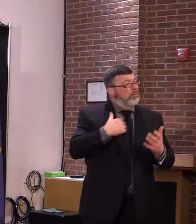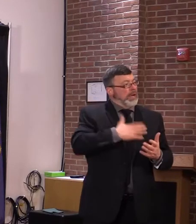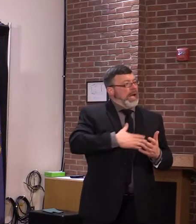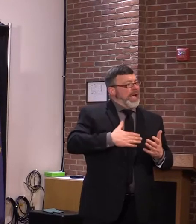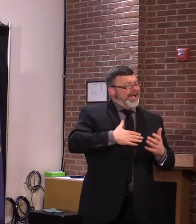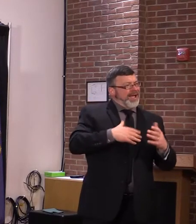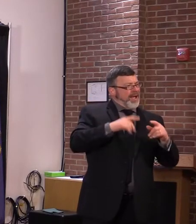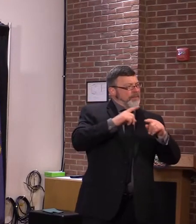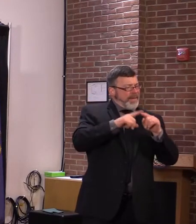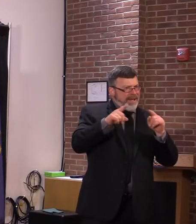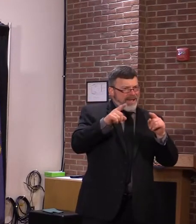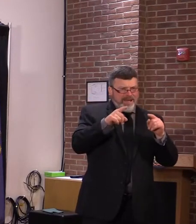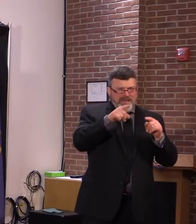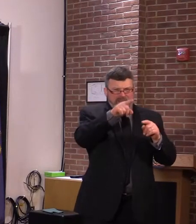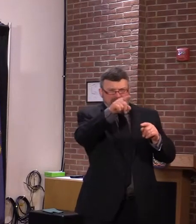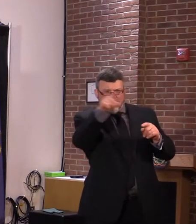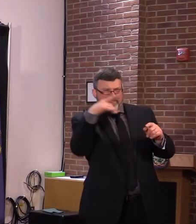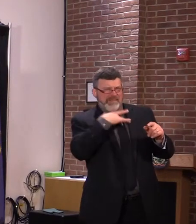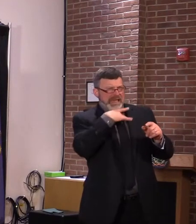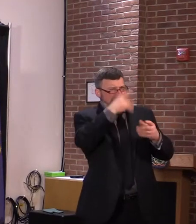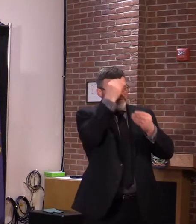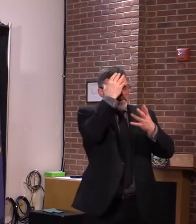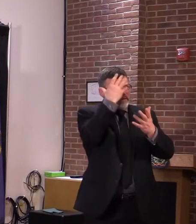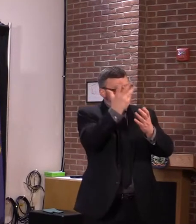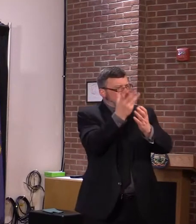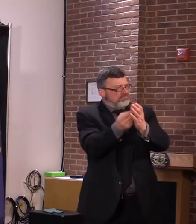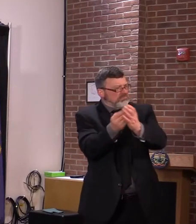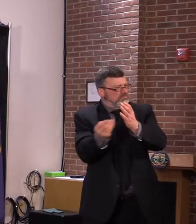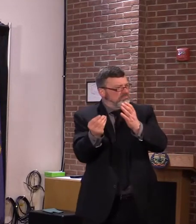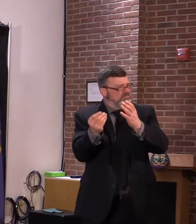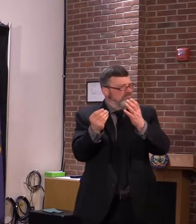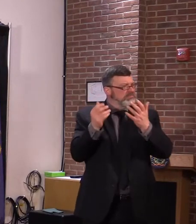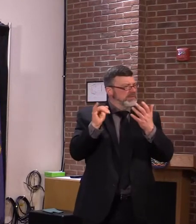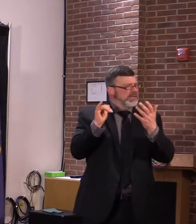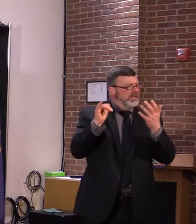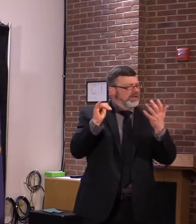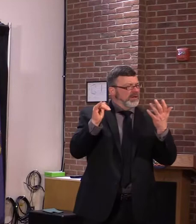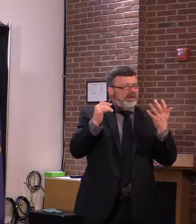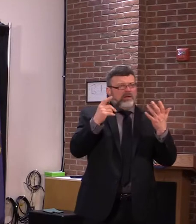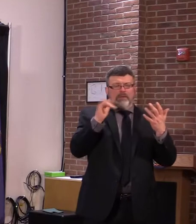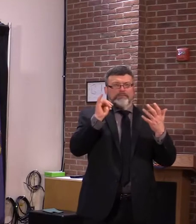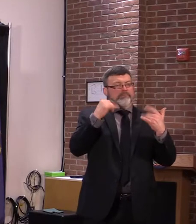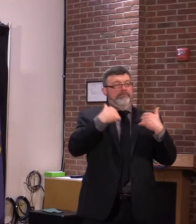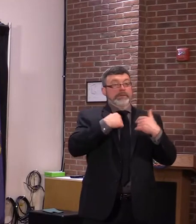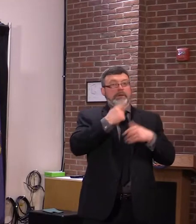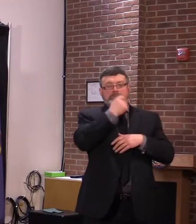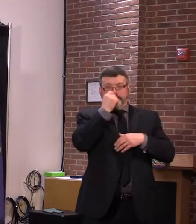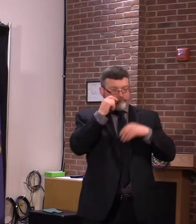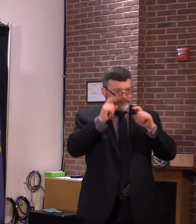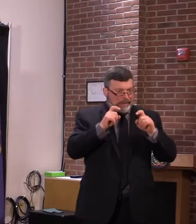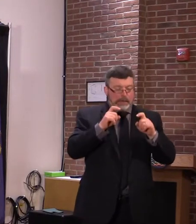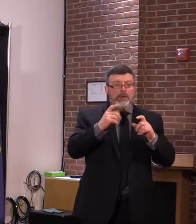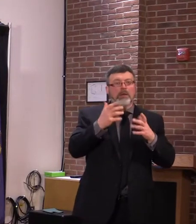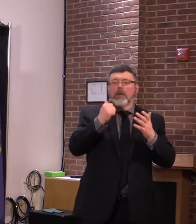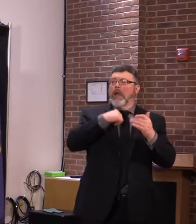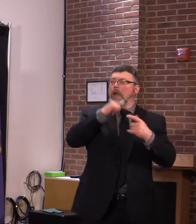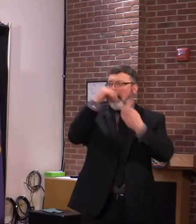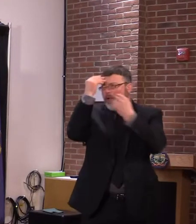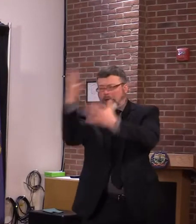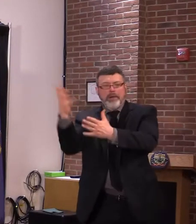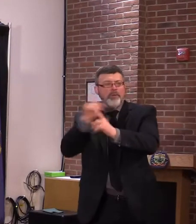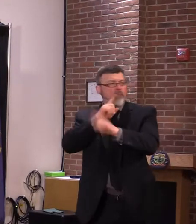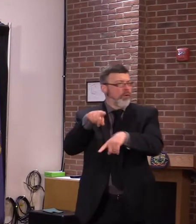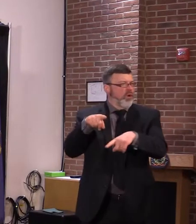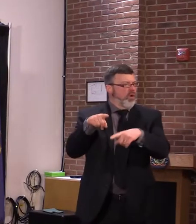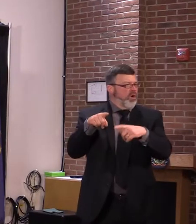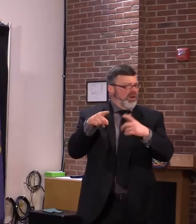aren't necessarily reporting the self-test data, how much confidence should we have in that data? I would still have a lot of confidence in it because